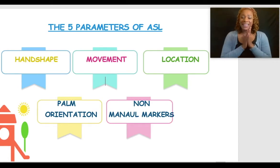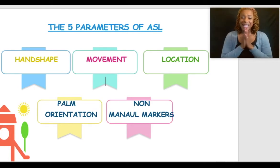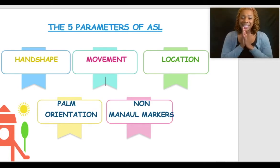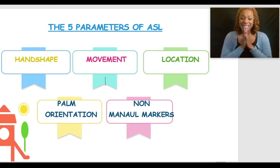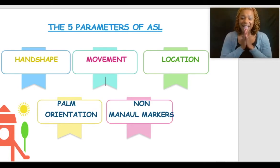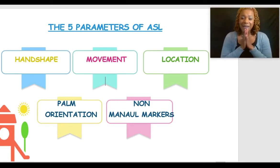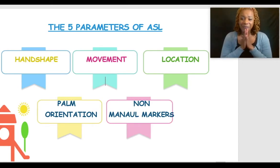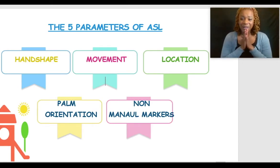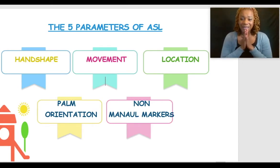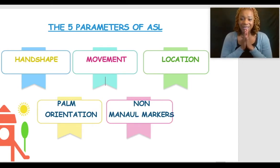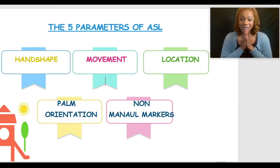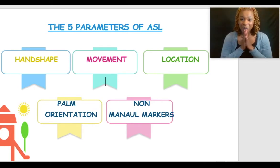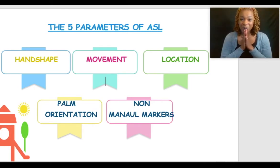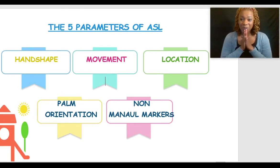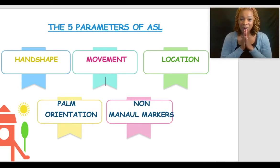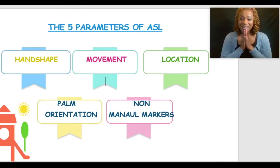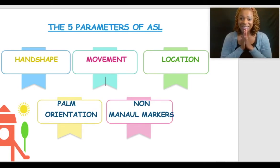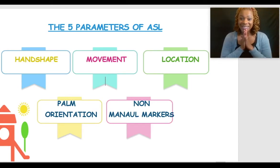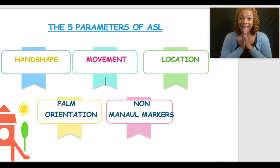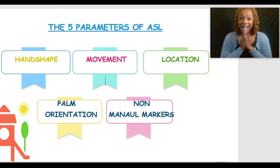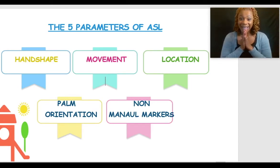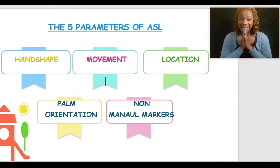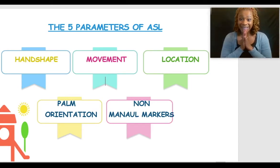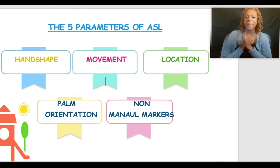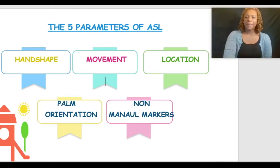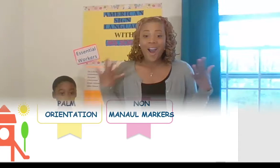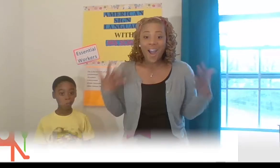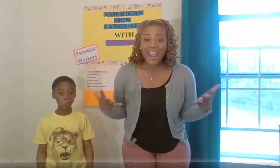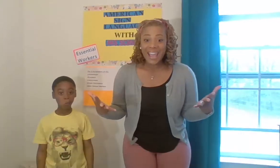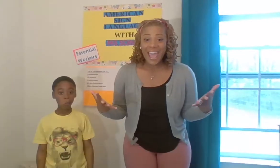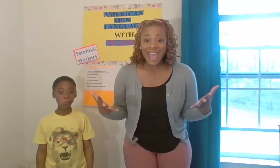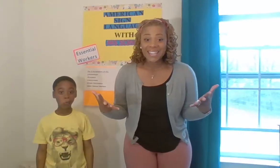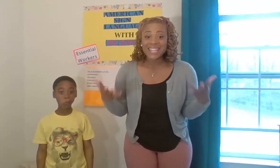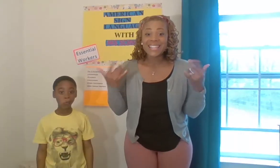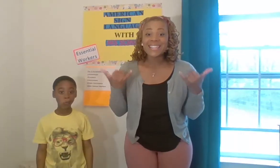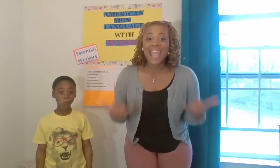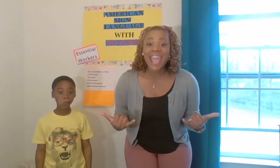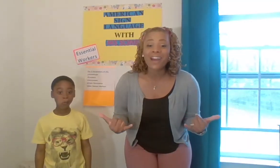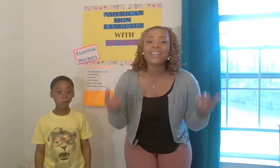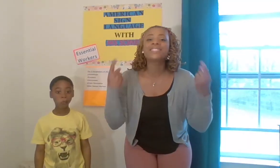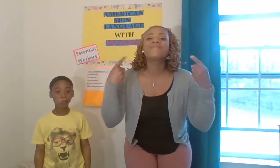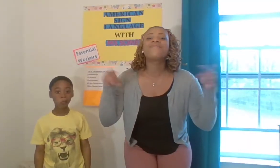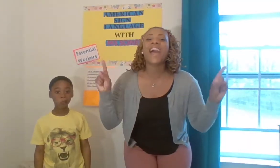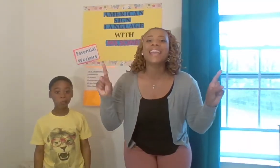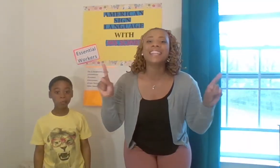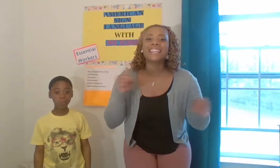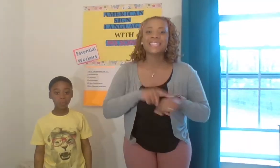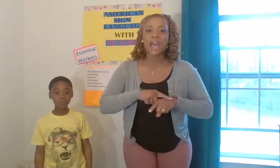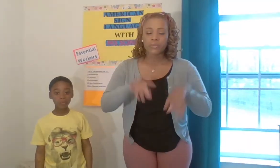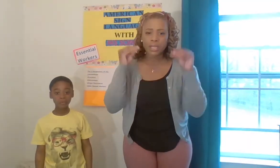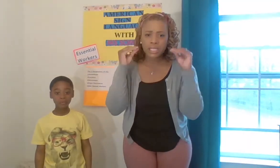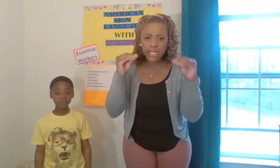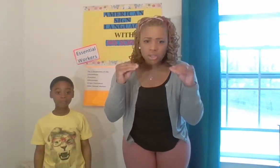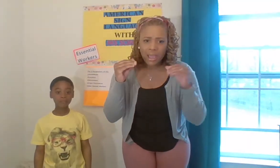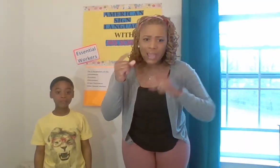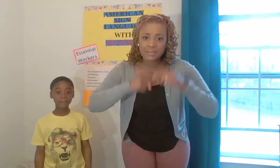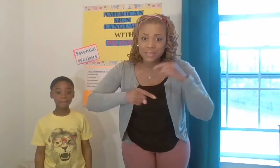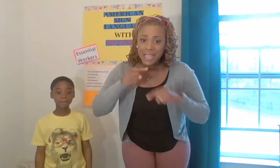think it's time for us to sign. All right, guys. Now it's finally time for me to teach you guys some